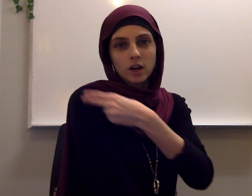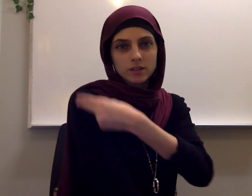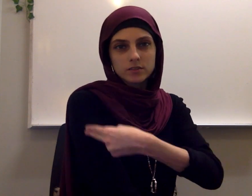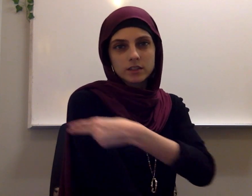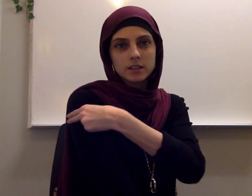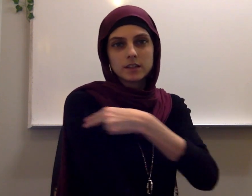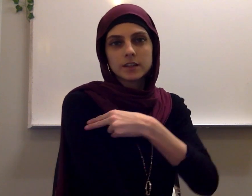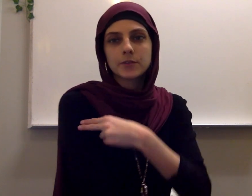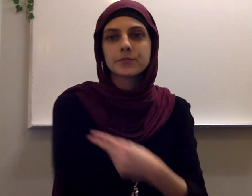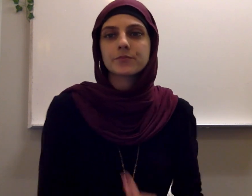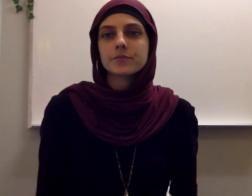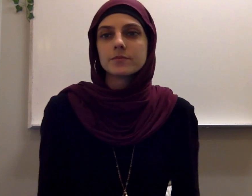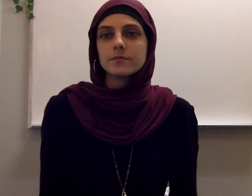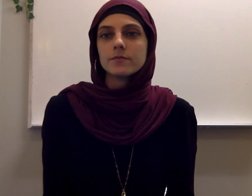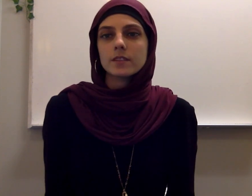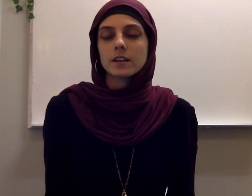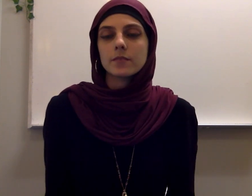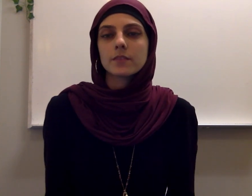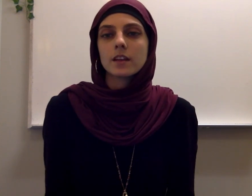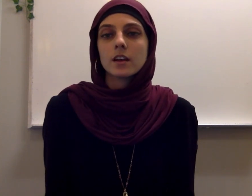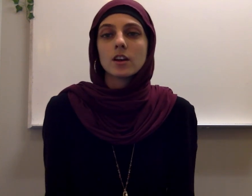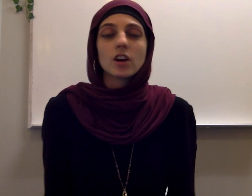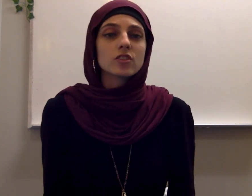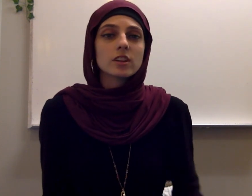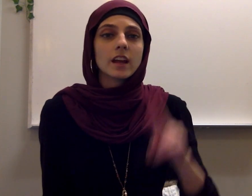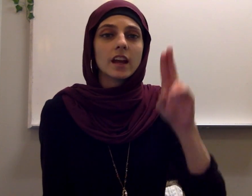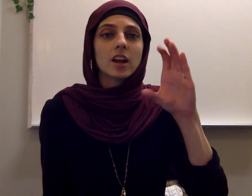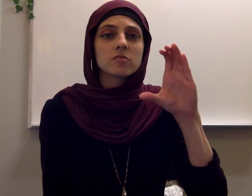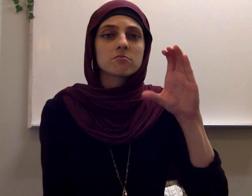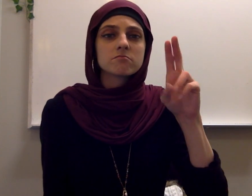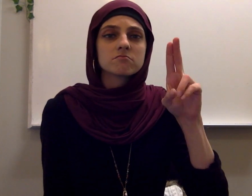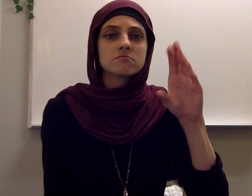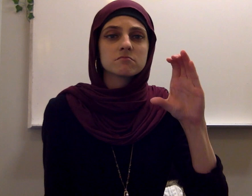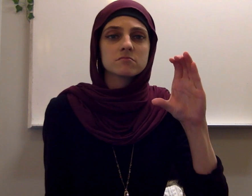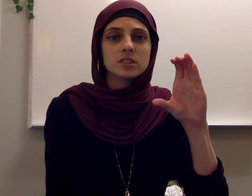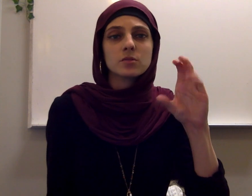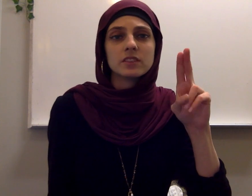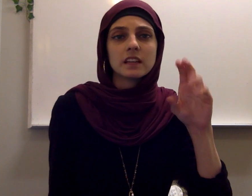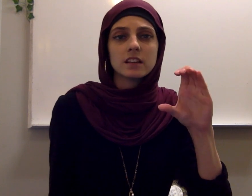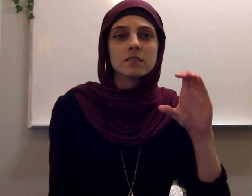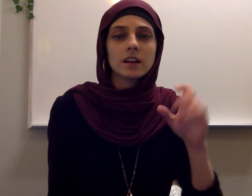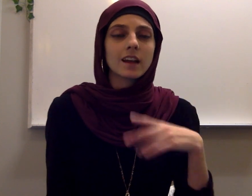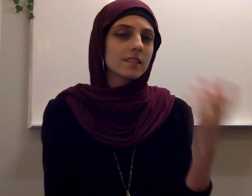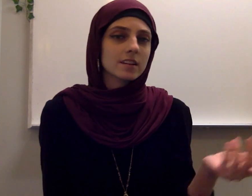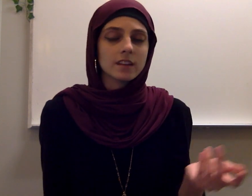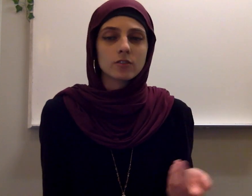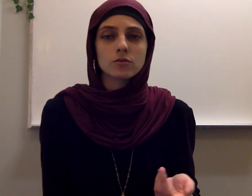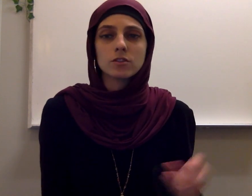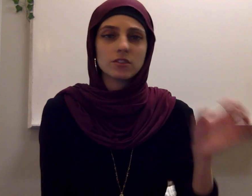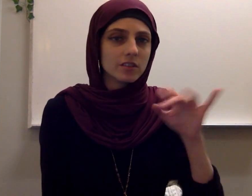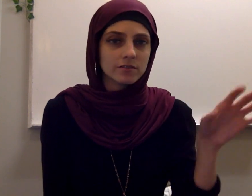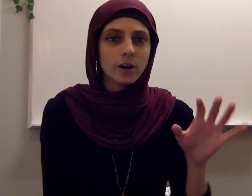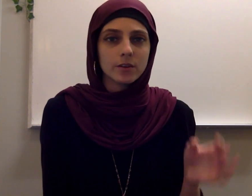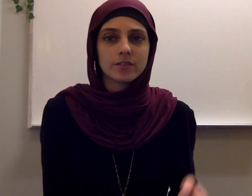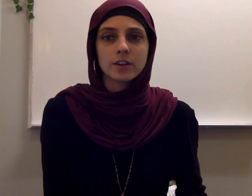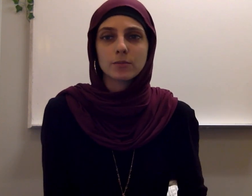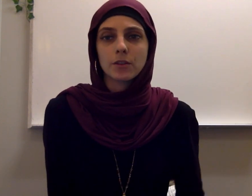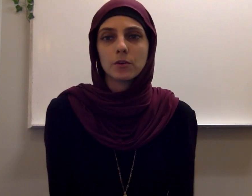Cross. Okay. Urgent care, UC. Again, contextual, you can always fingerspell the whole thing.